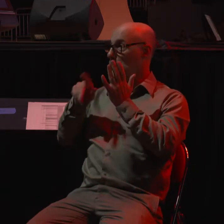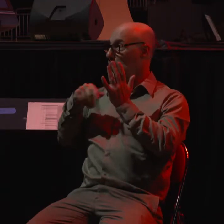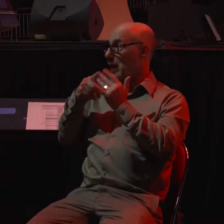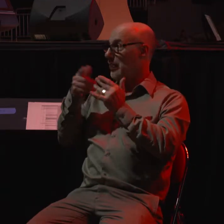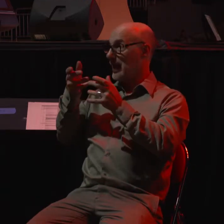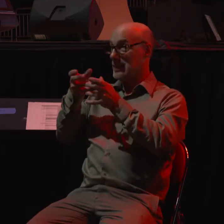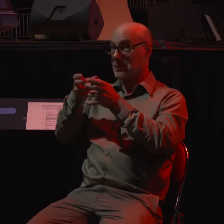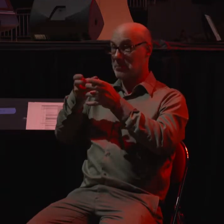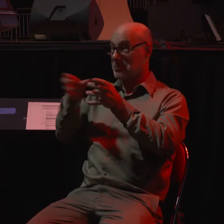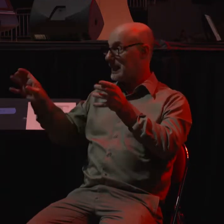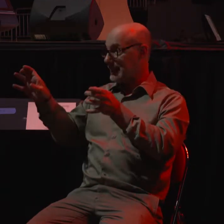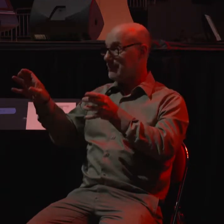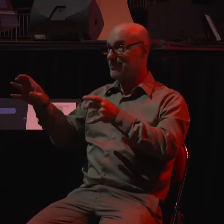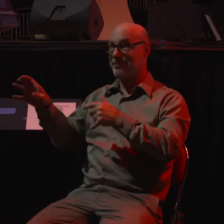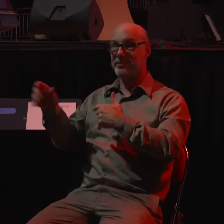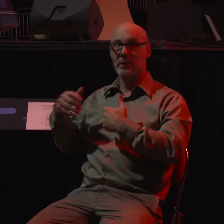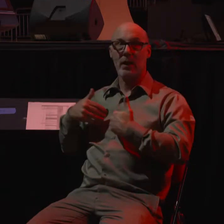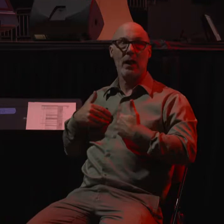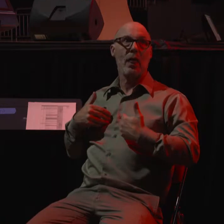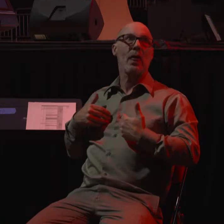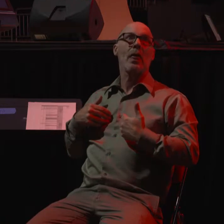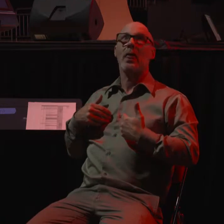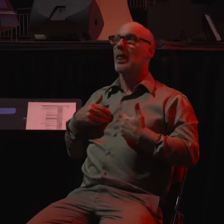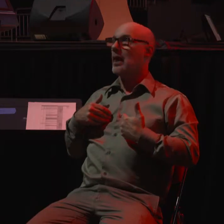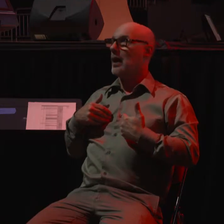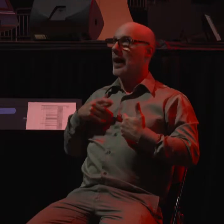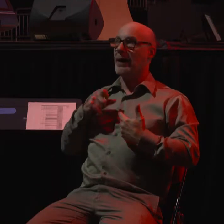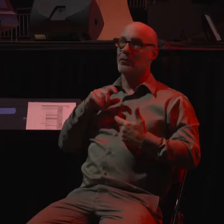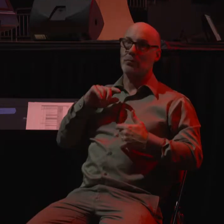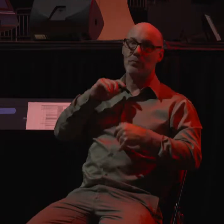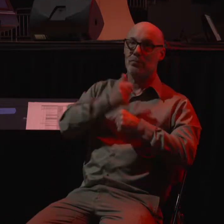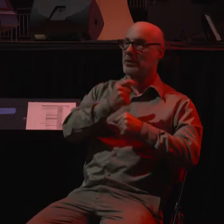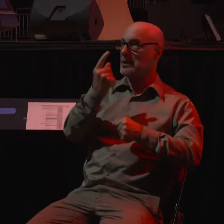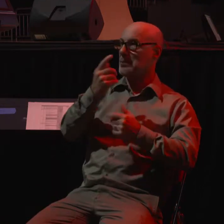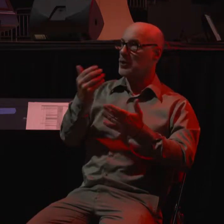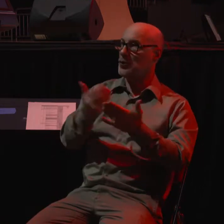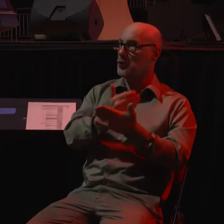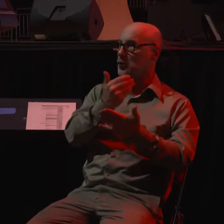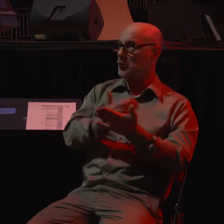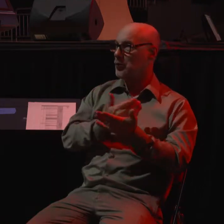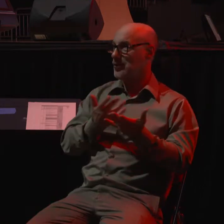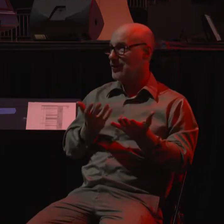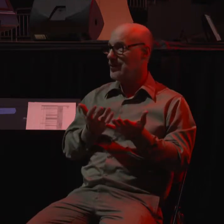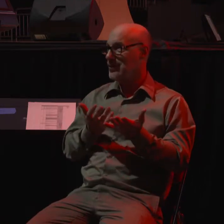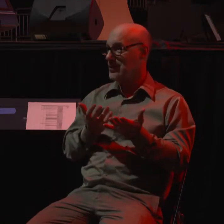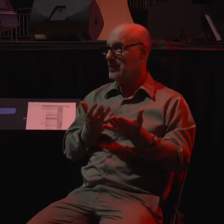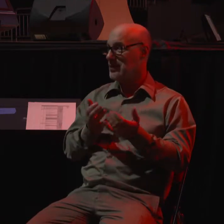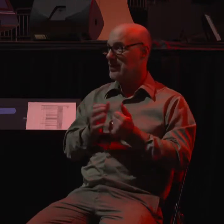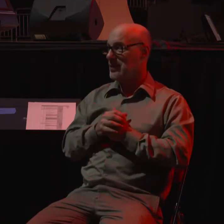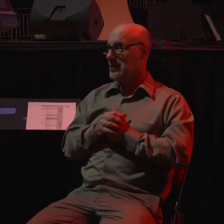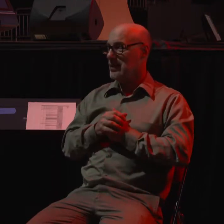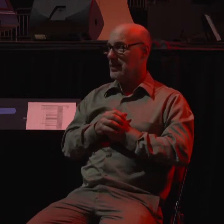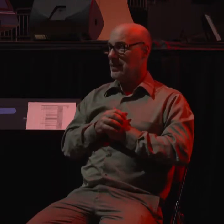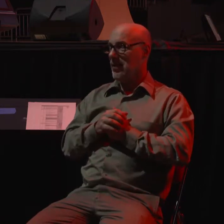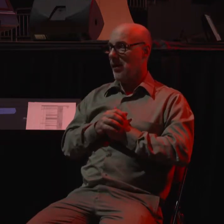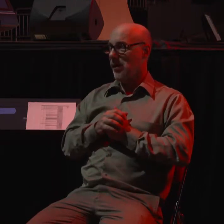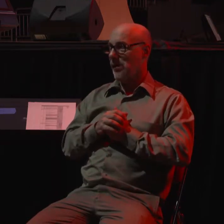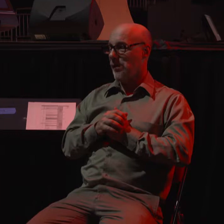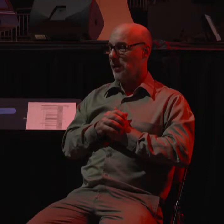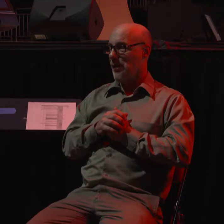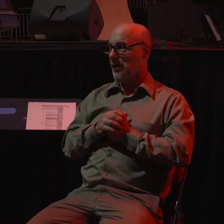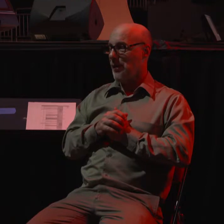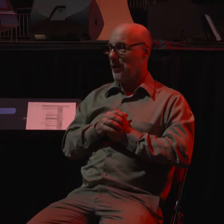That's right. And had to go find something new to start. And all of that is